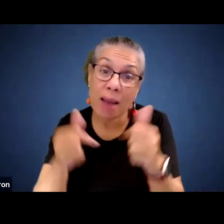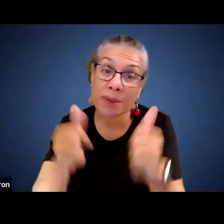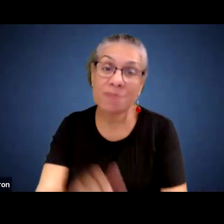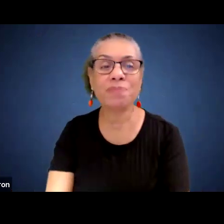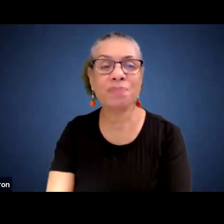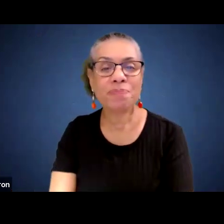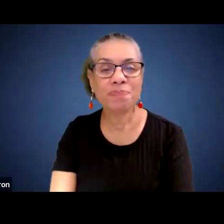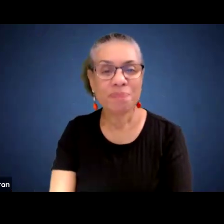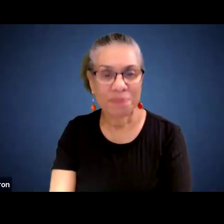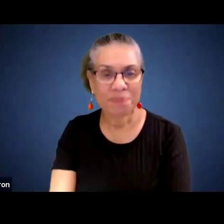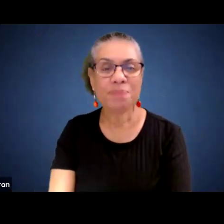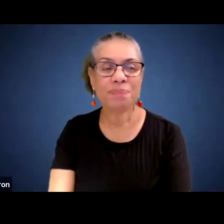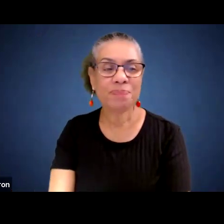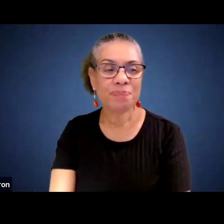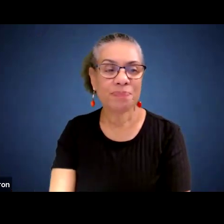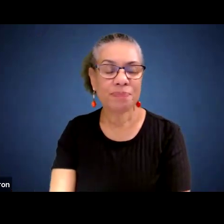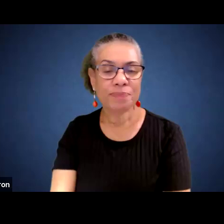much.